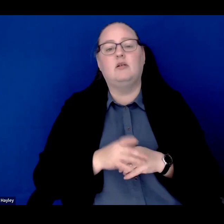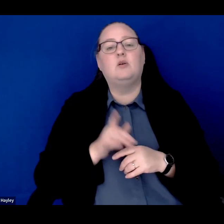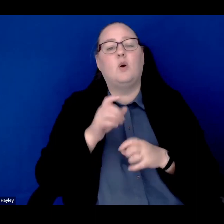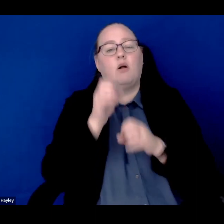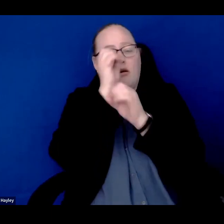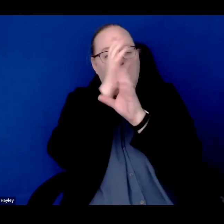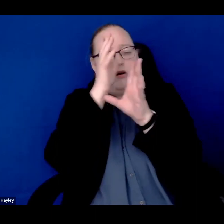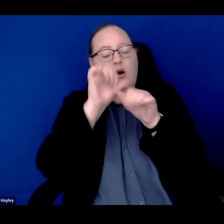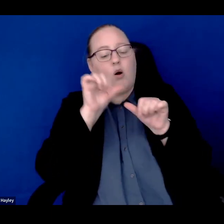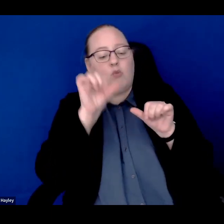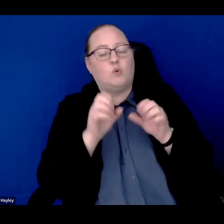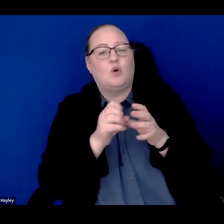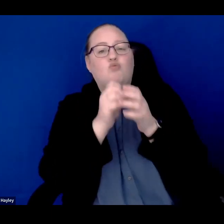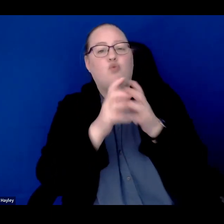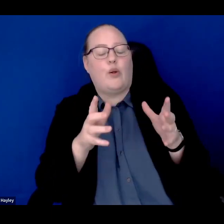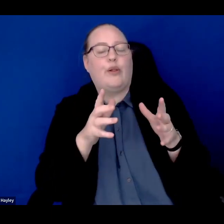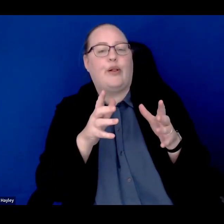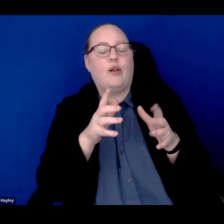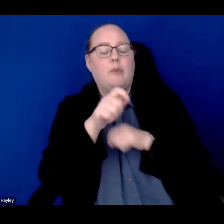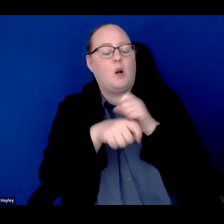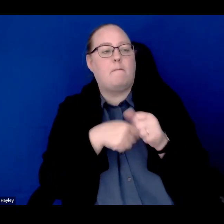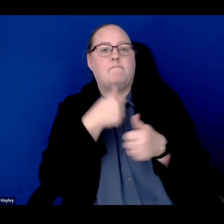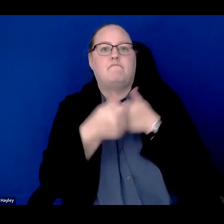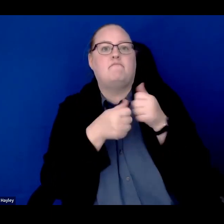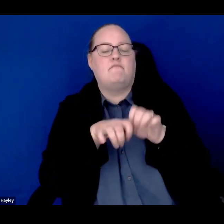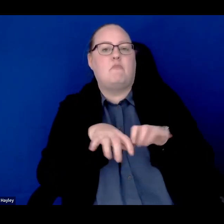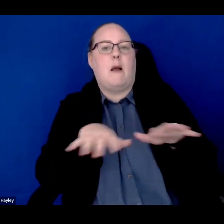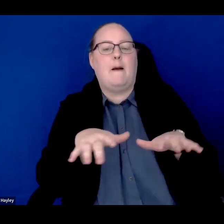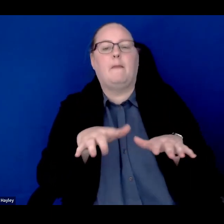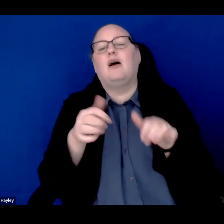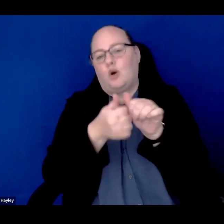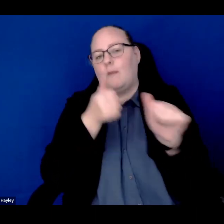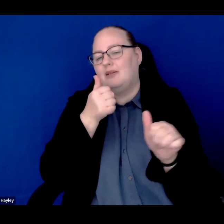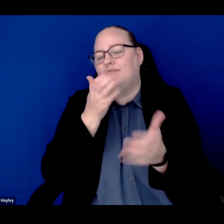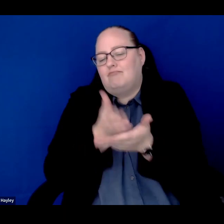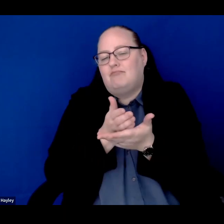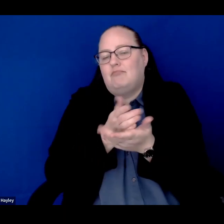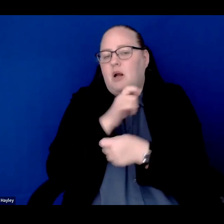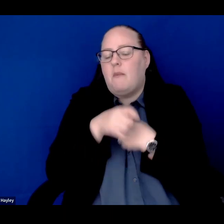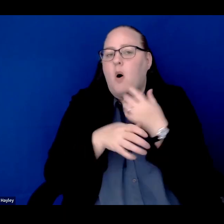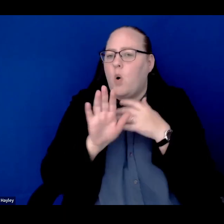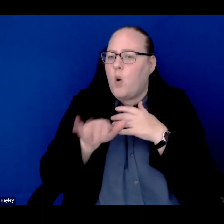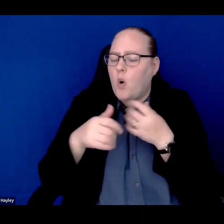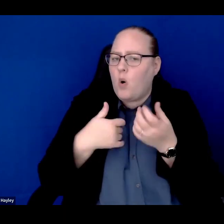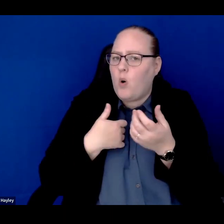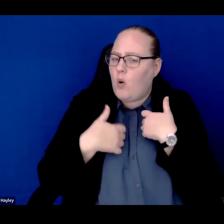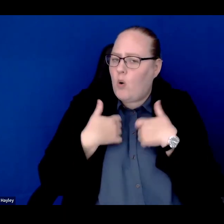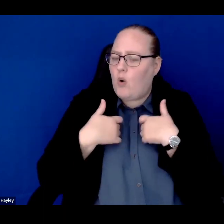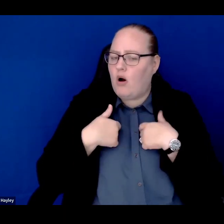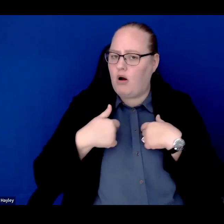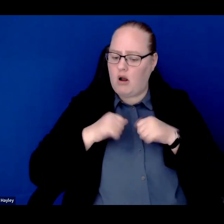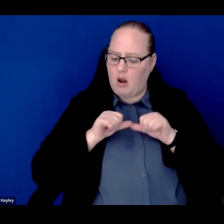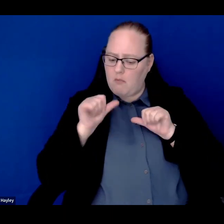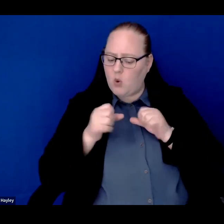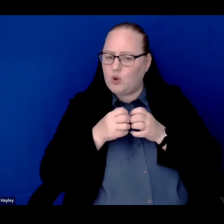from companies. So they're all very interested to be like, how do we become a post-growth company? And then I always